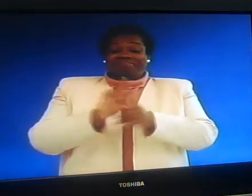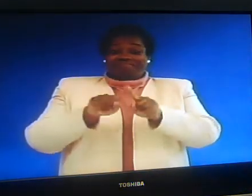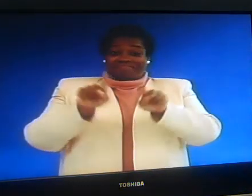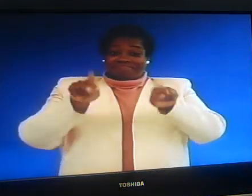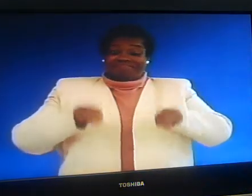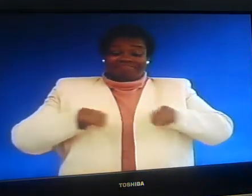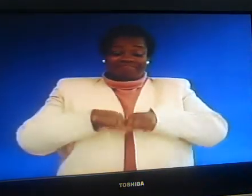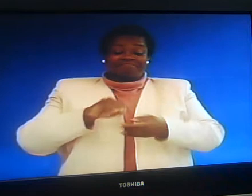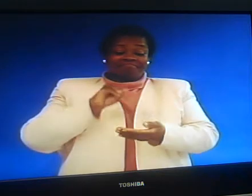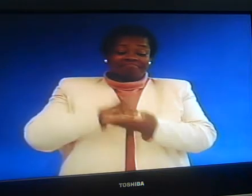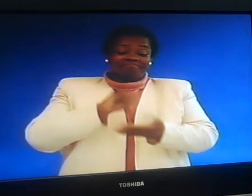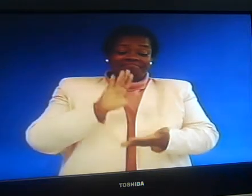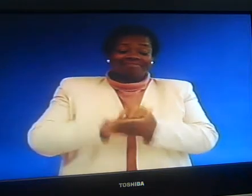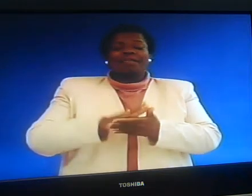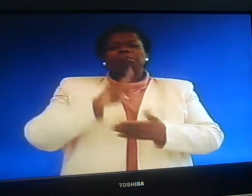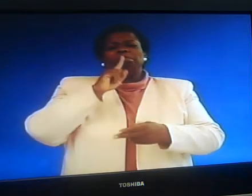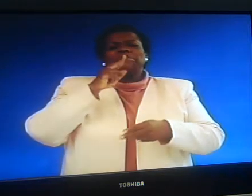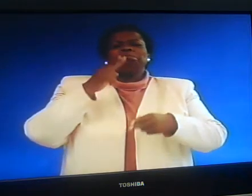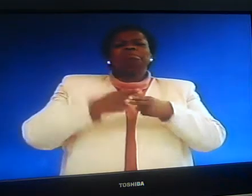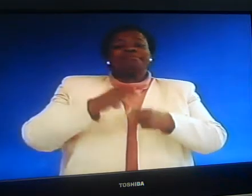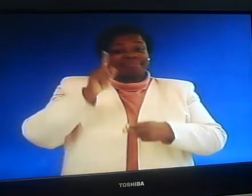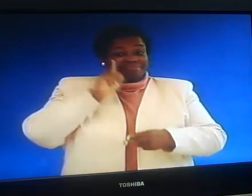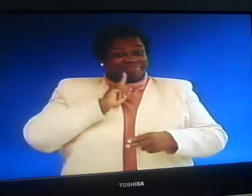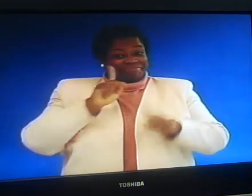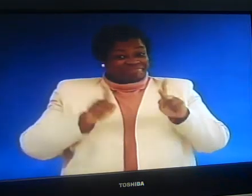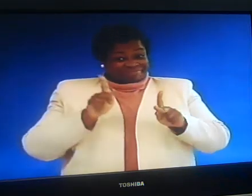The first time you see